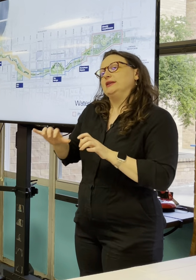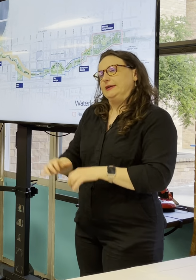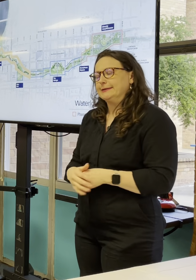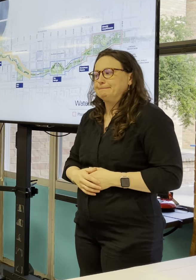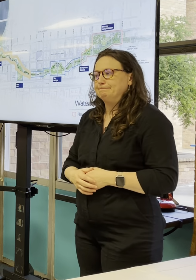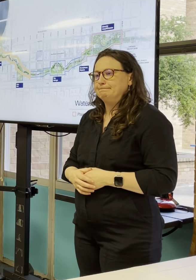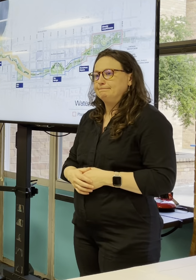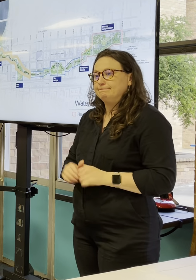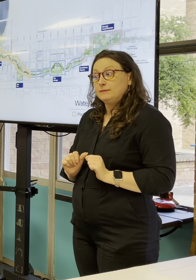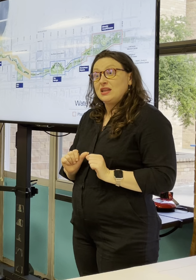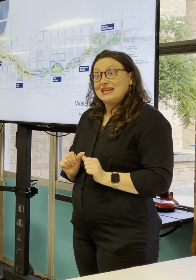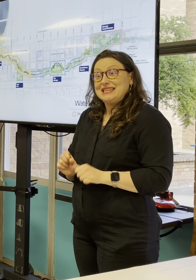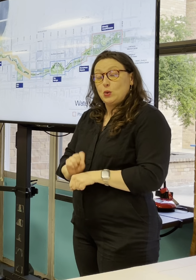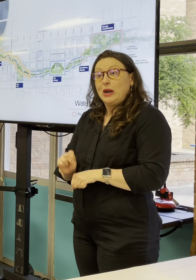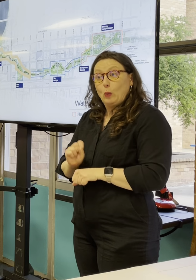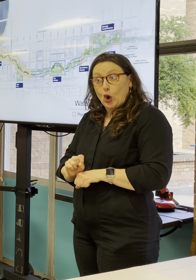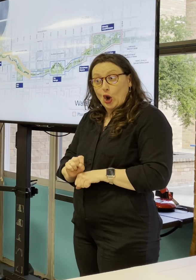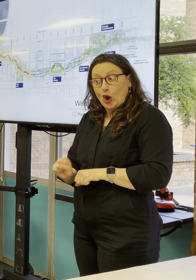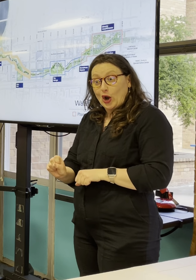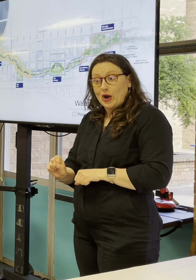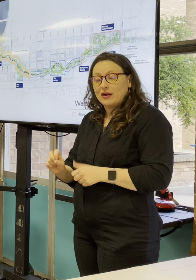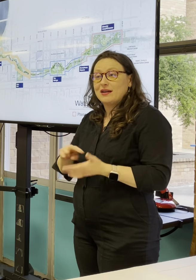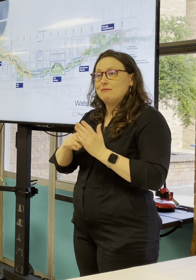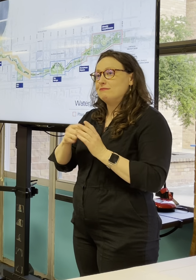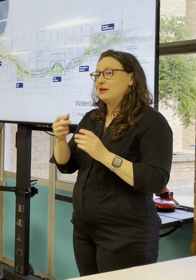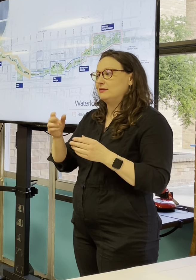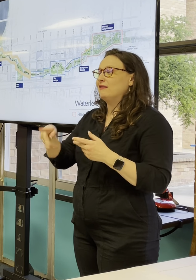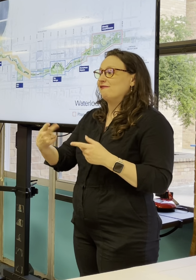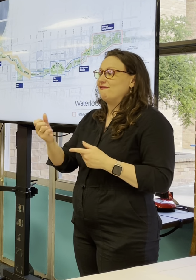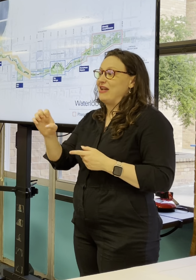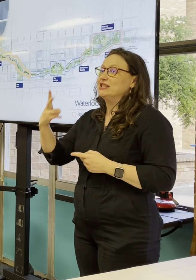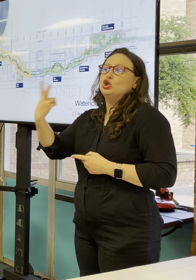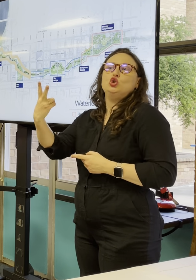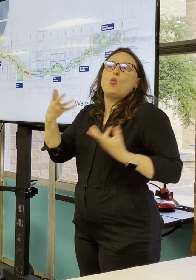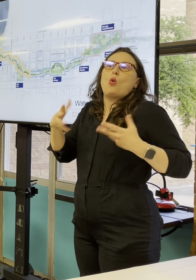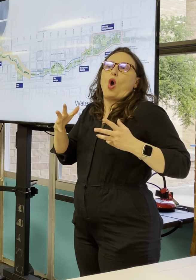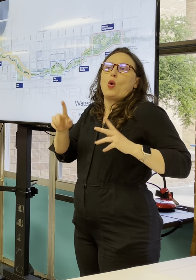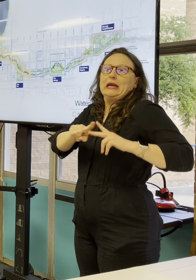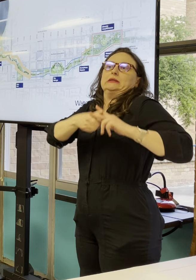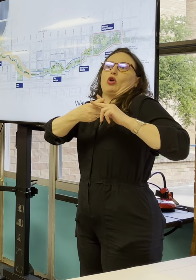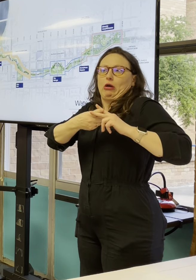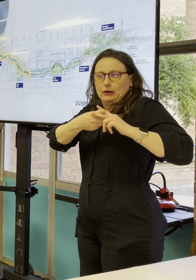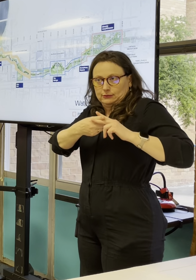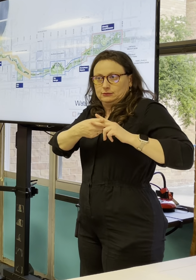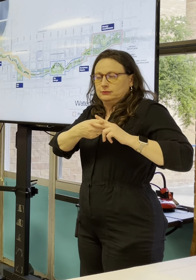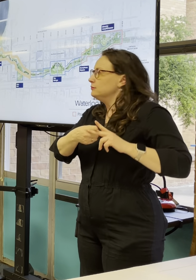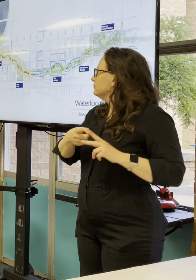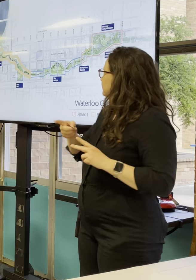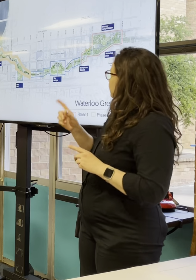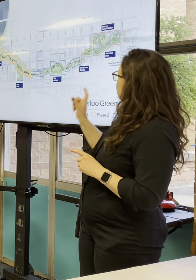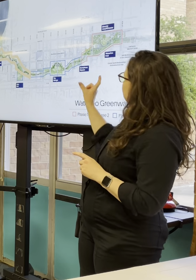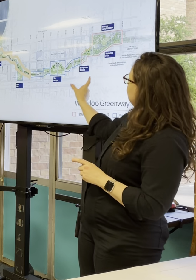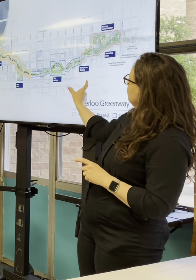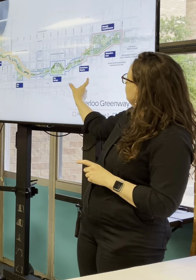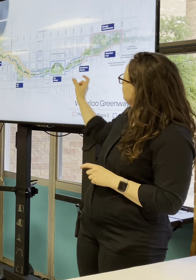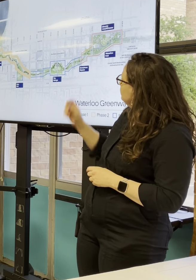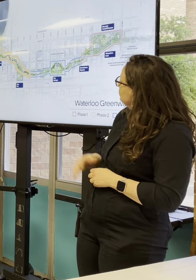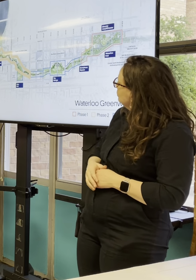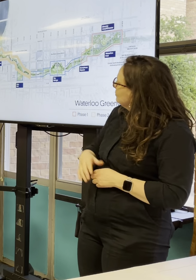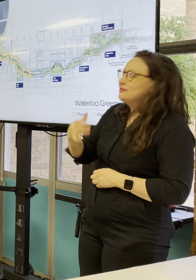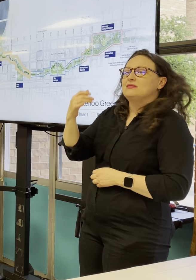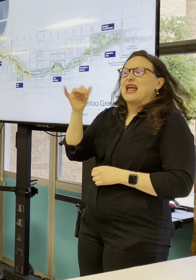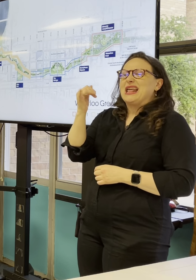But we're continuing the work from there. So we have phase 2 underway right now. So that's the section that you see on the left of the